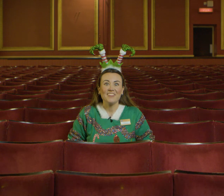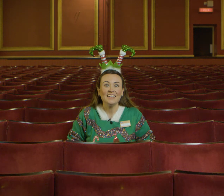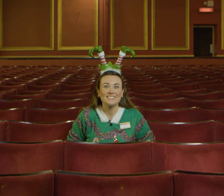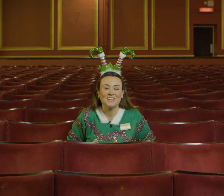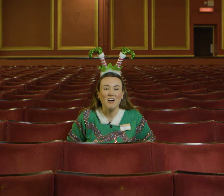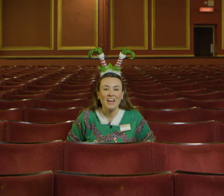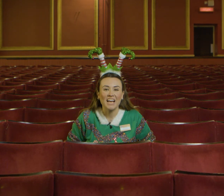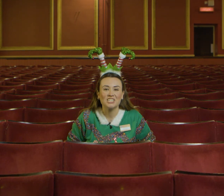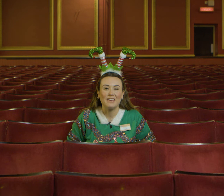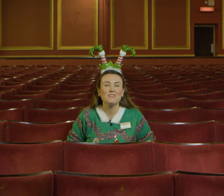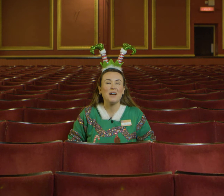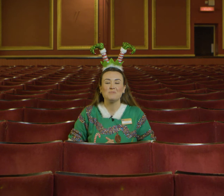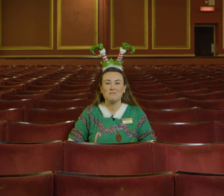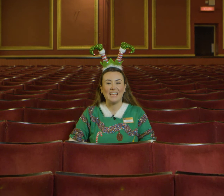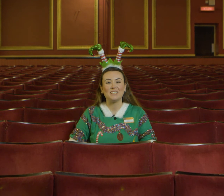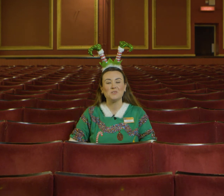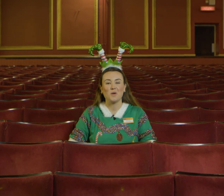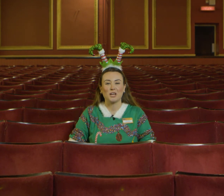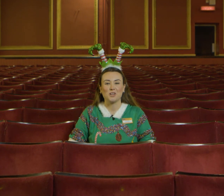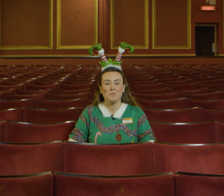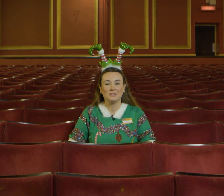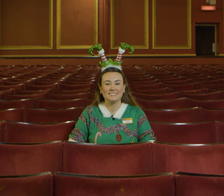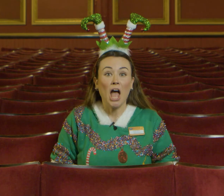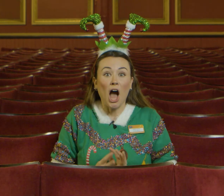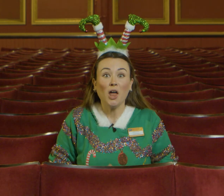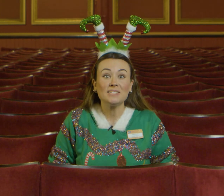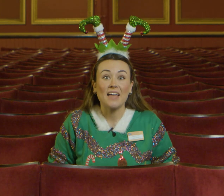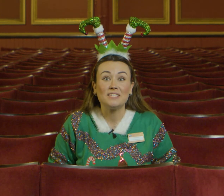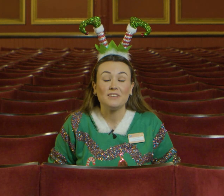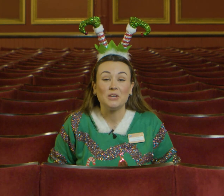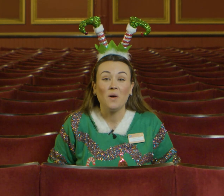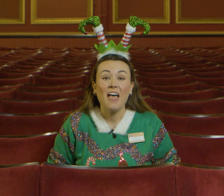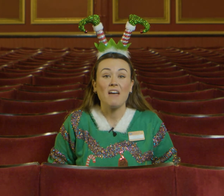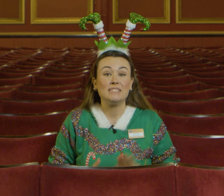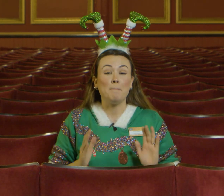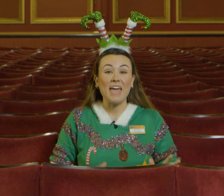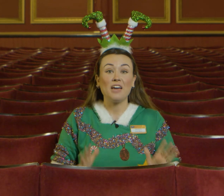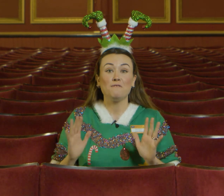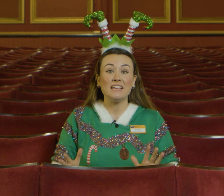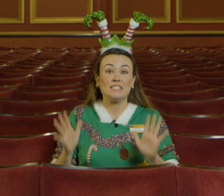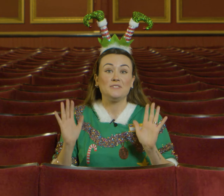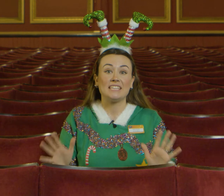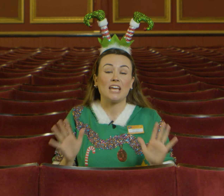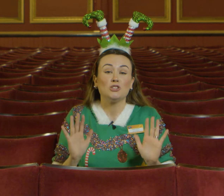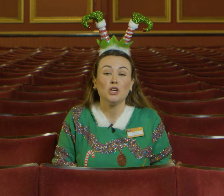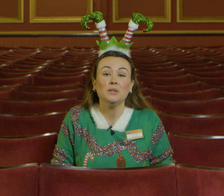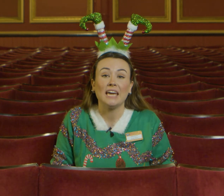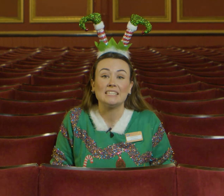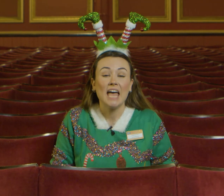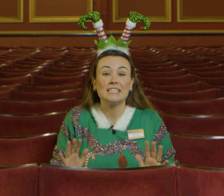Thanks to Laura and Ashley for that brilliant workshop. Alongside this video, there is a Big Festive Sing toolkit to help